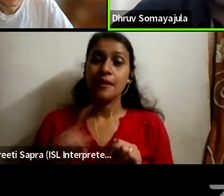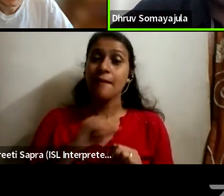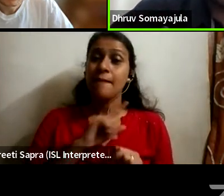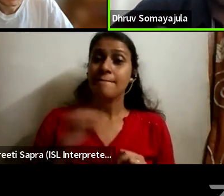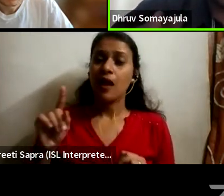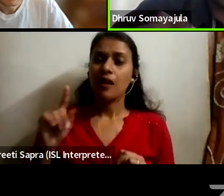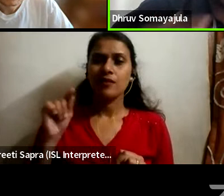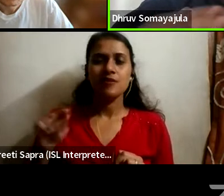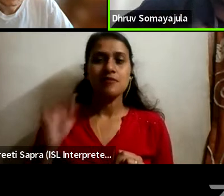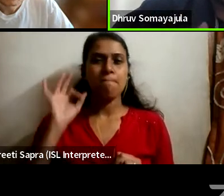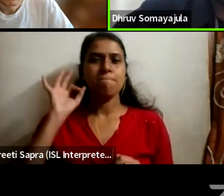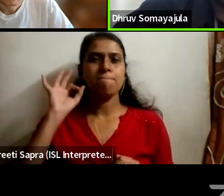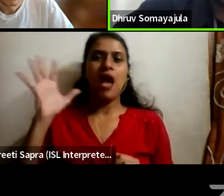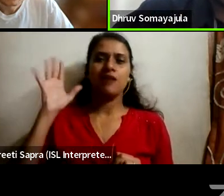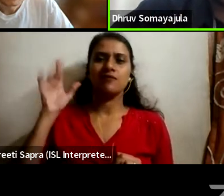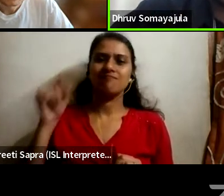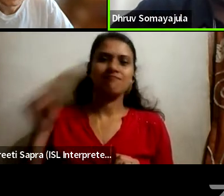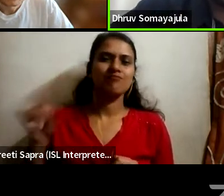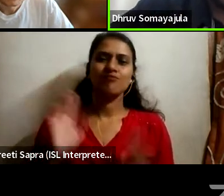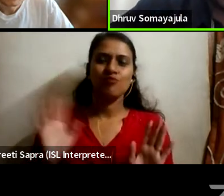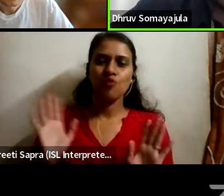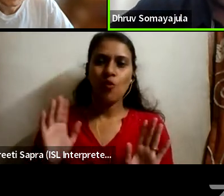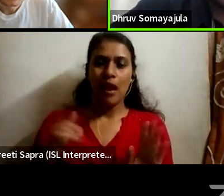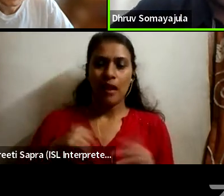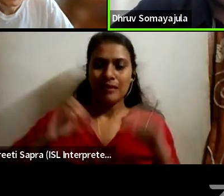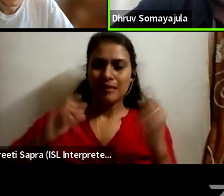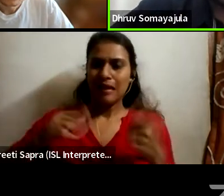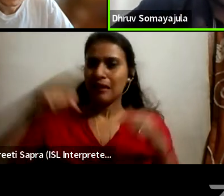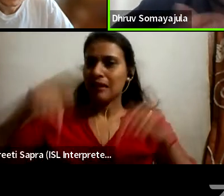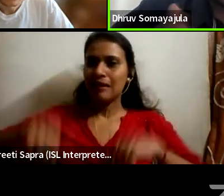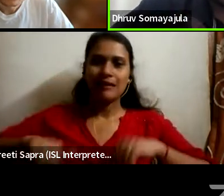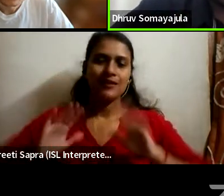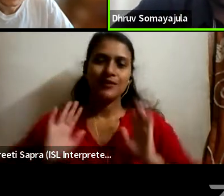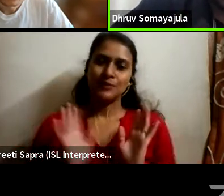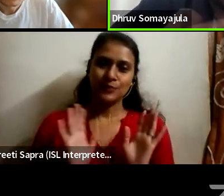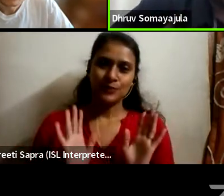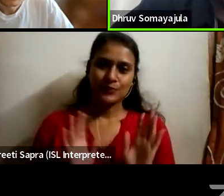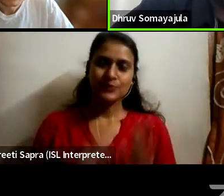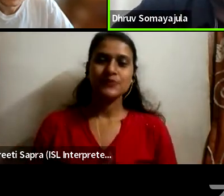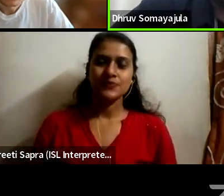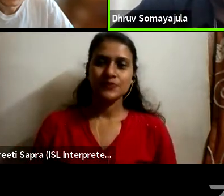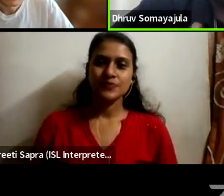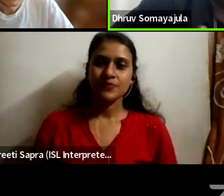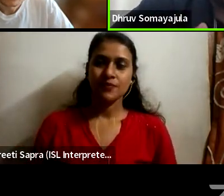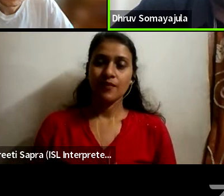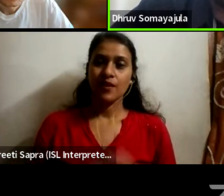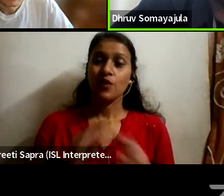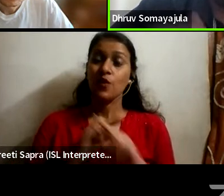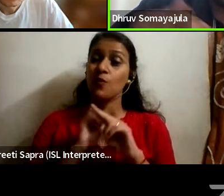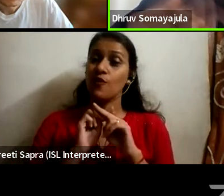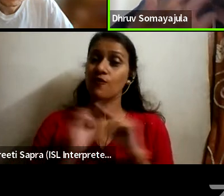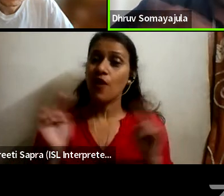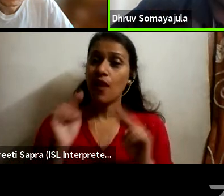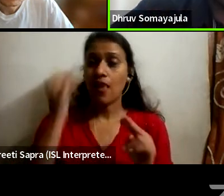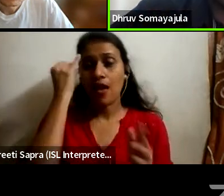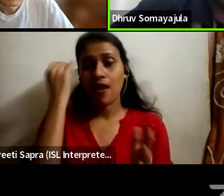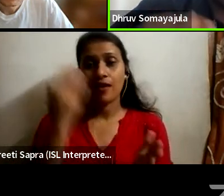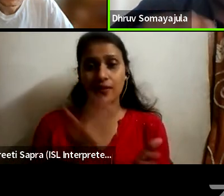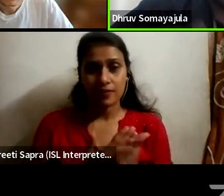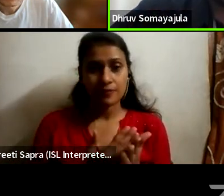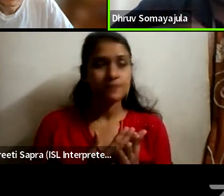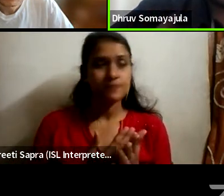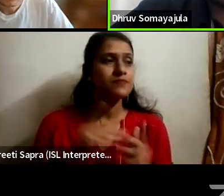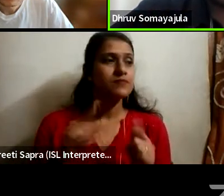not ideal that we don't have the first starting point yet. So fully on board on the idea that